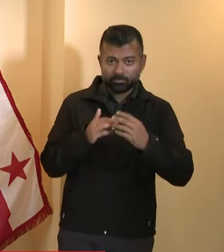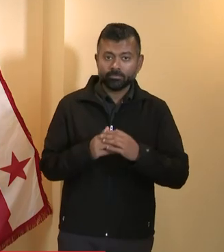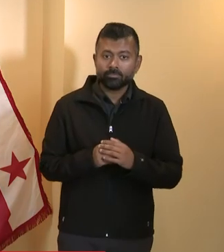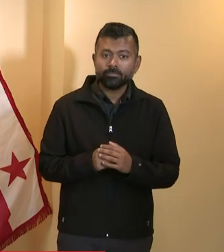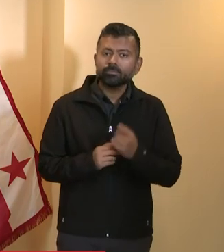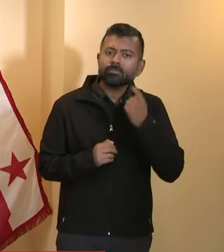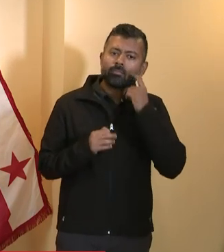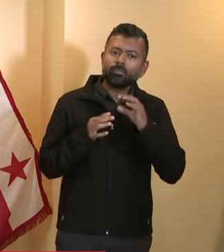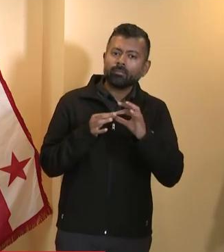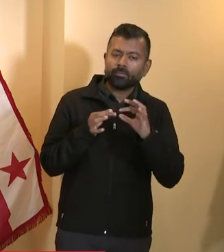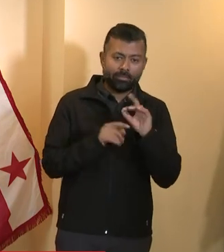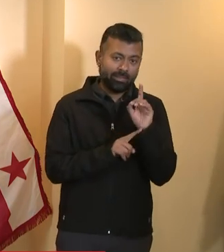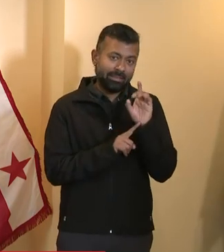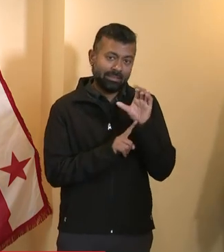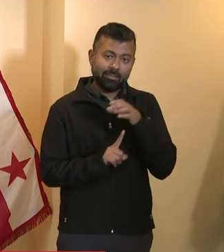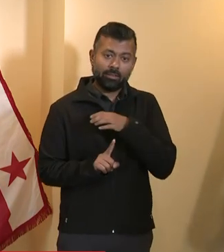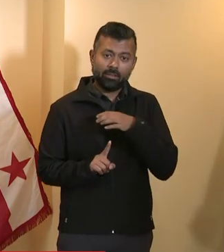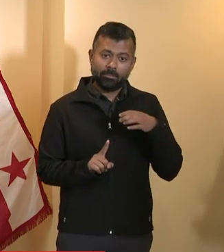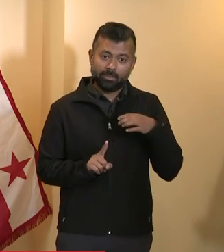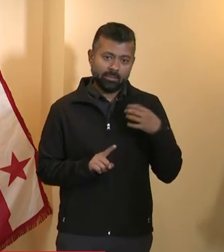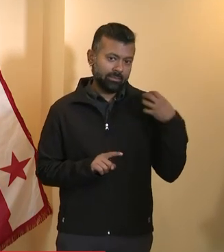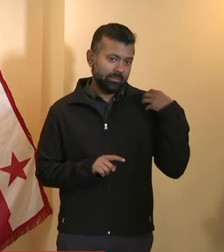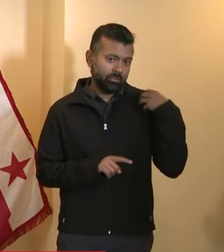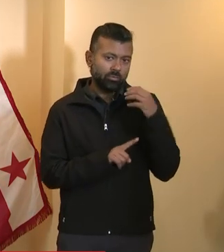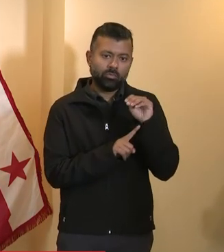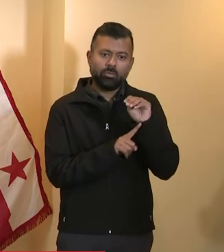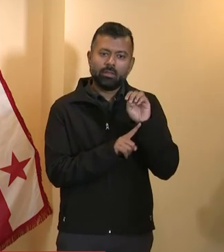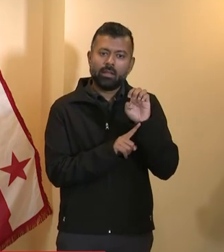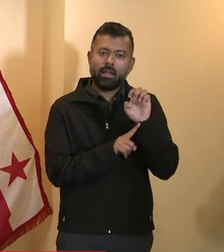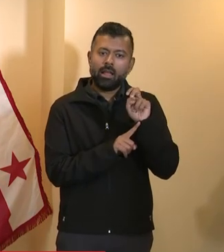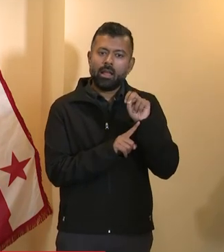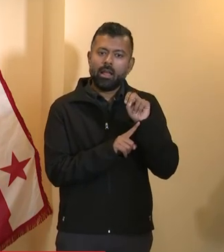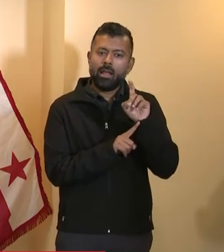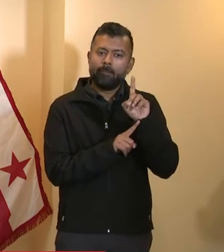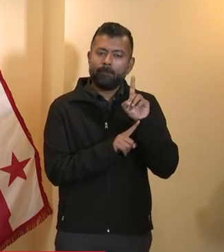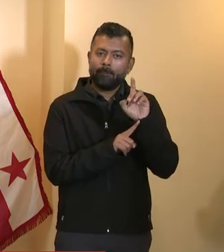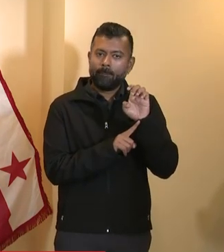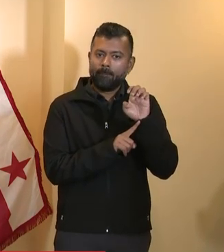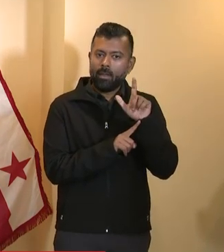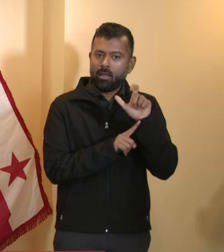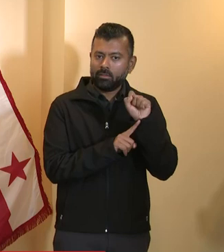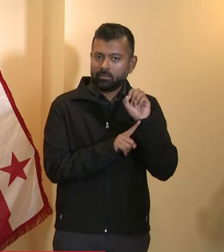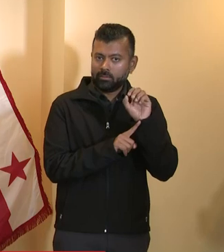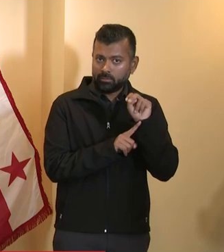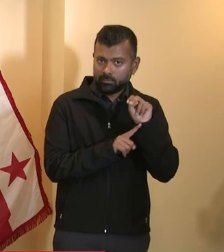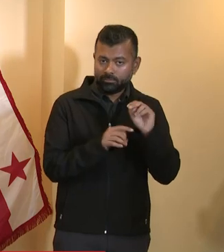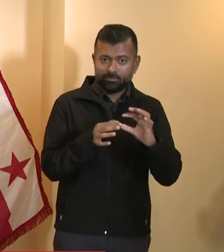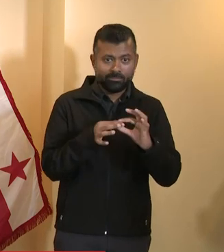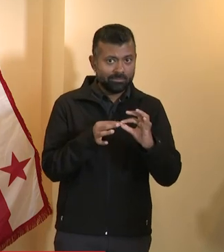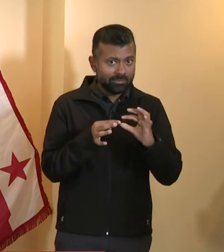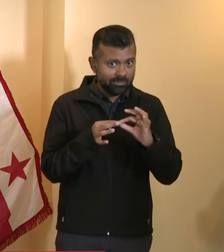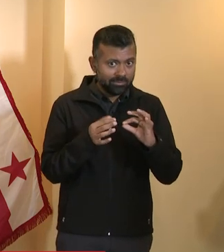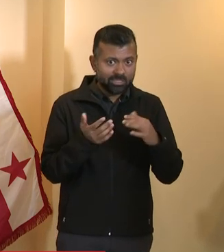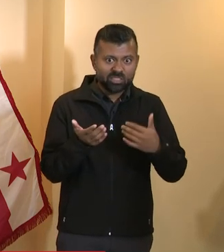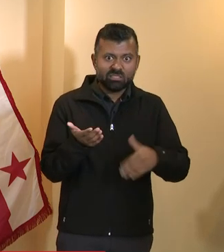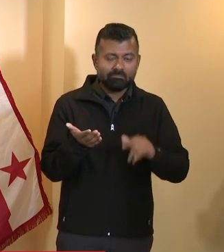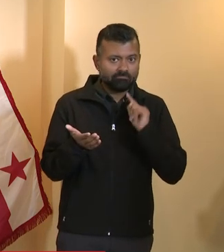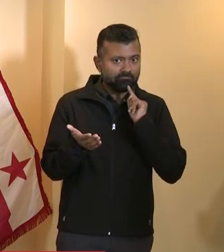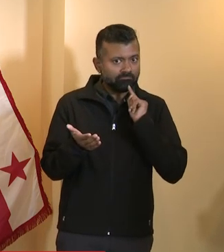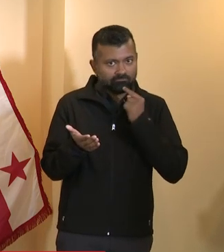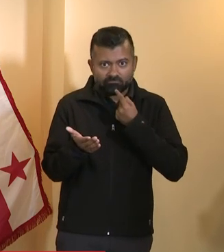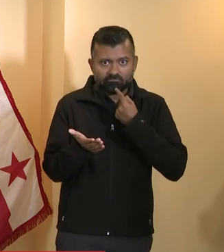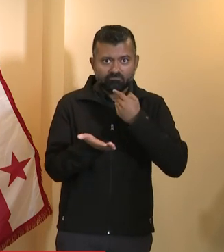that he described it as not dire, but he said it's a sobering budget. Every budget is difficult, I'm sure, for you to approach. How are